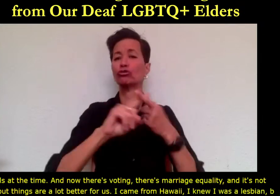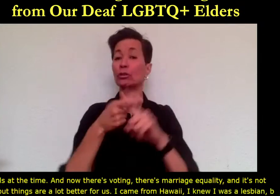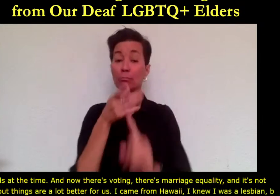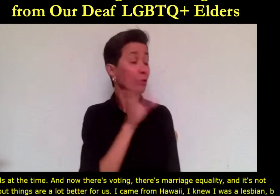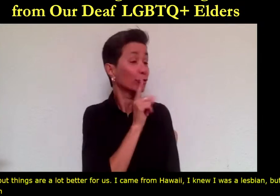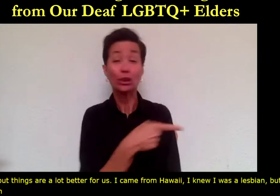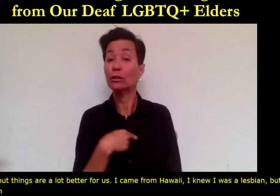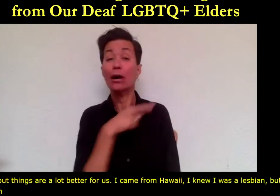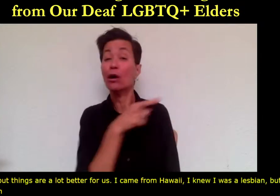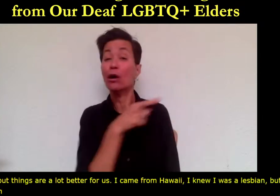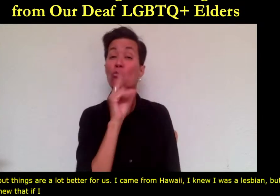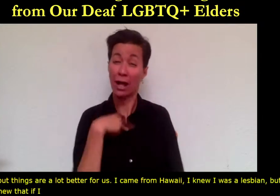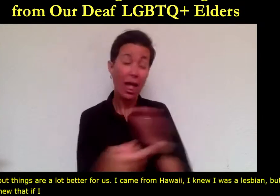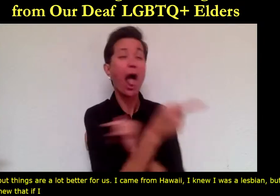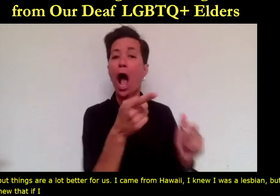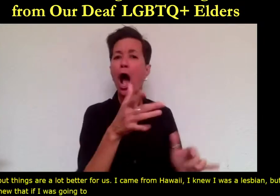were still inside right inside of me